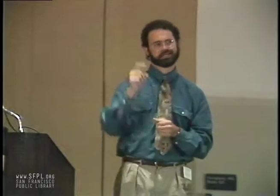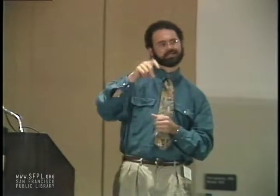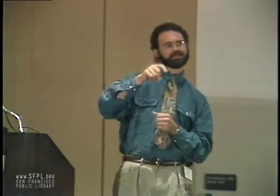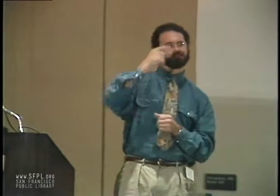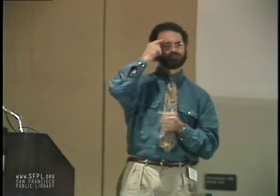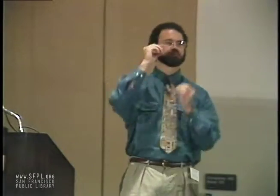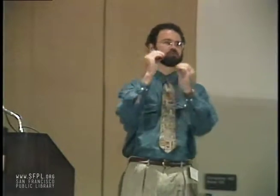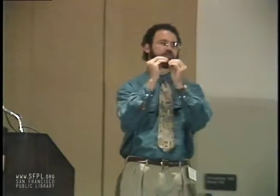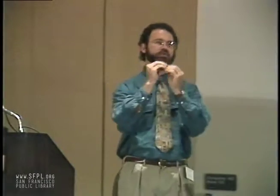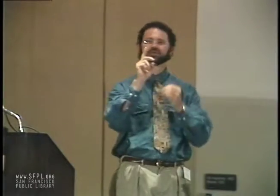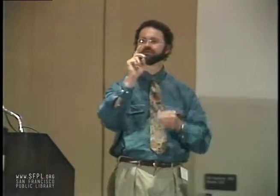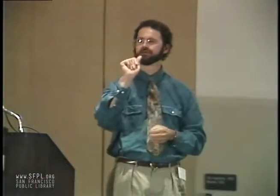data.